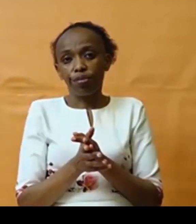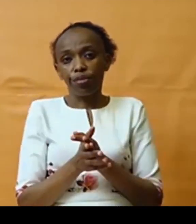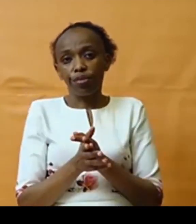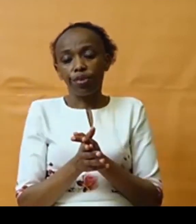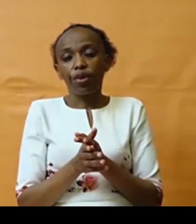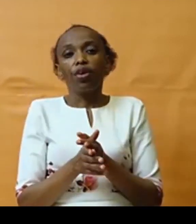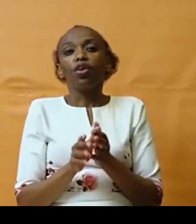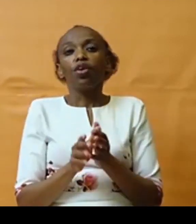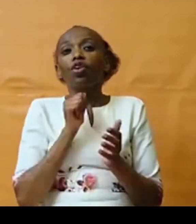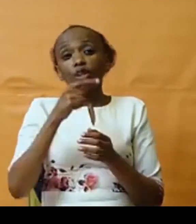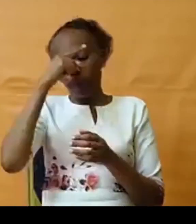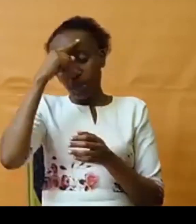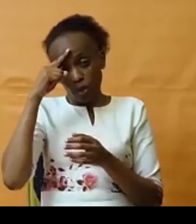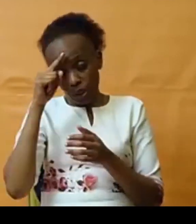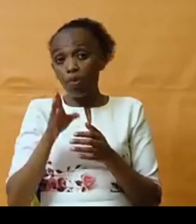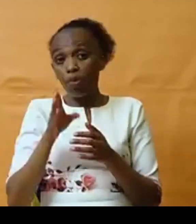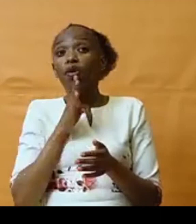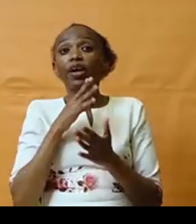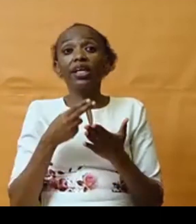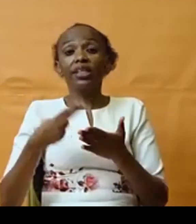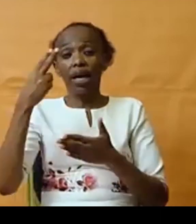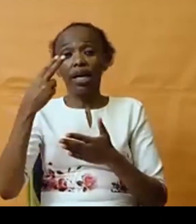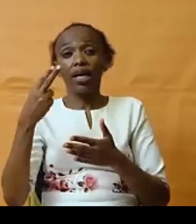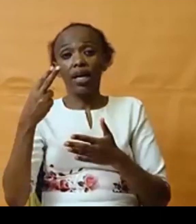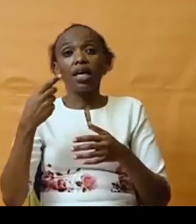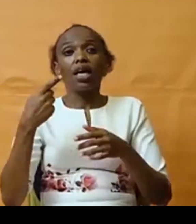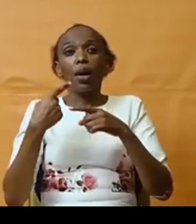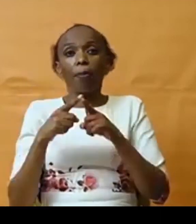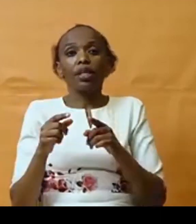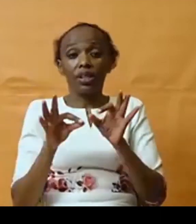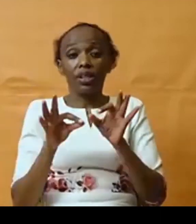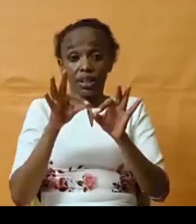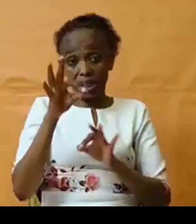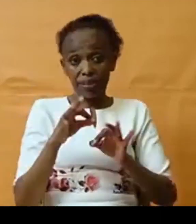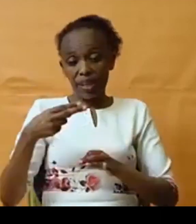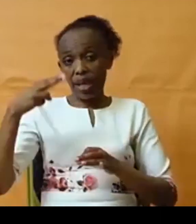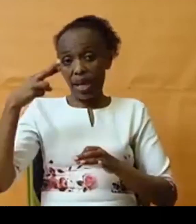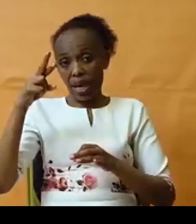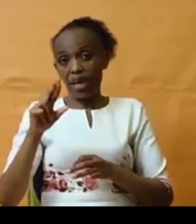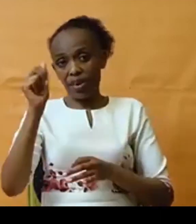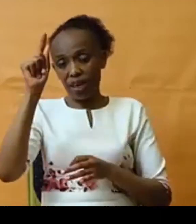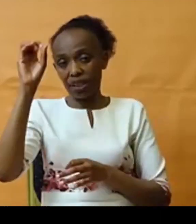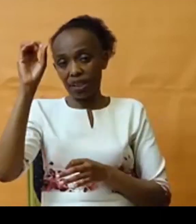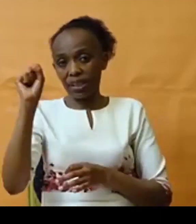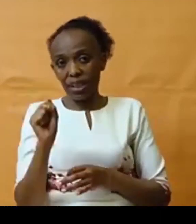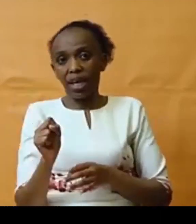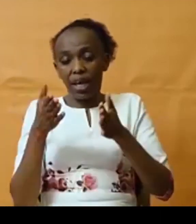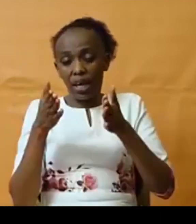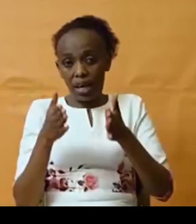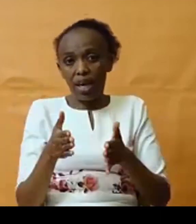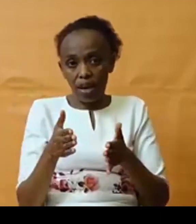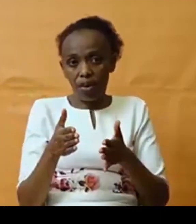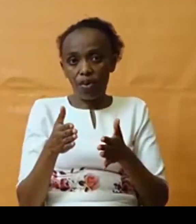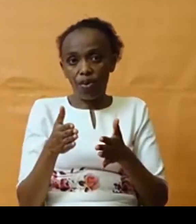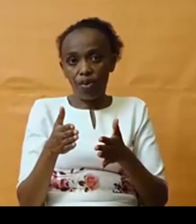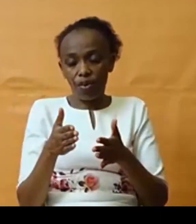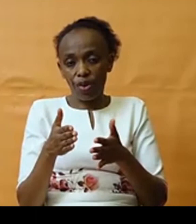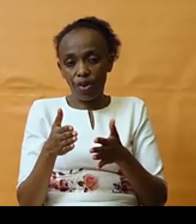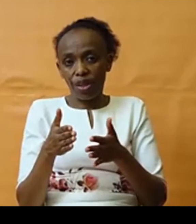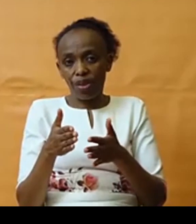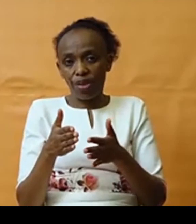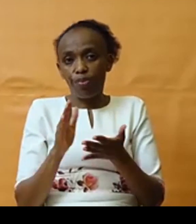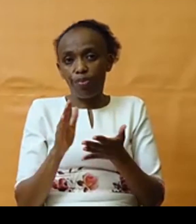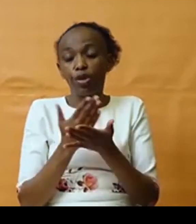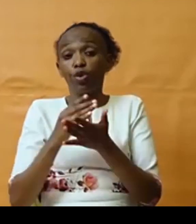high, and these justify the high rates and therefore the spreads between